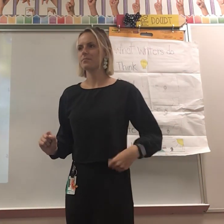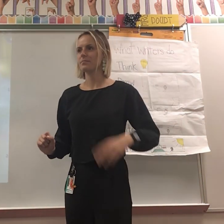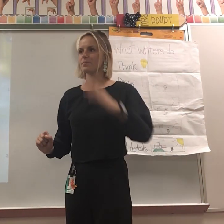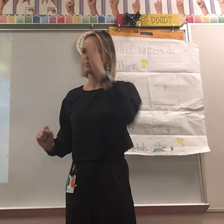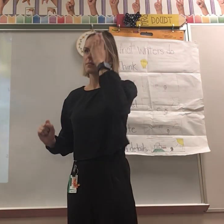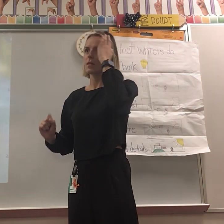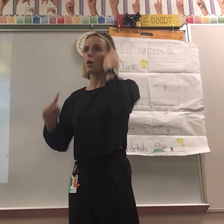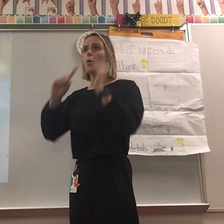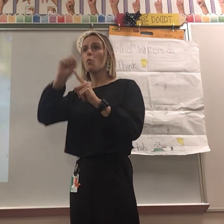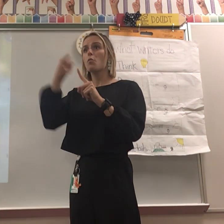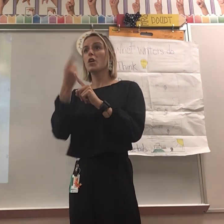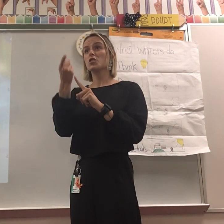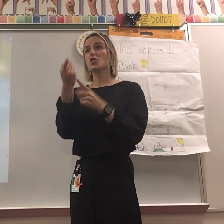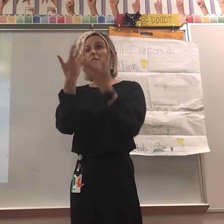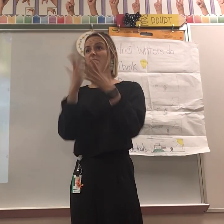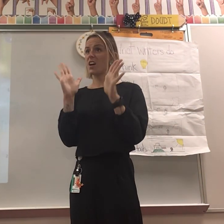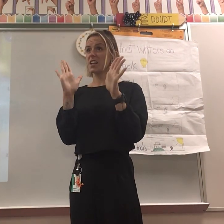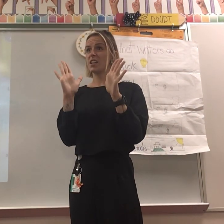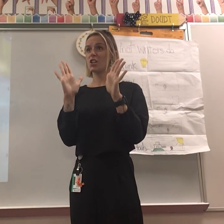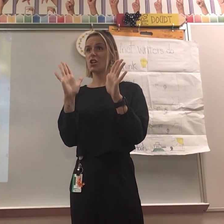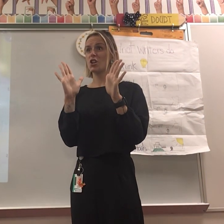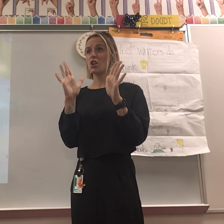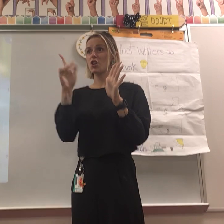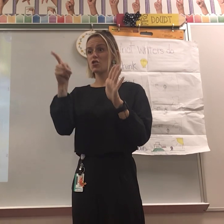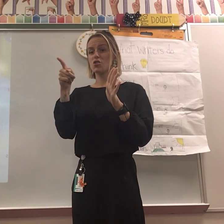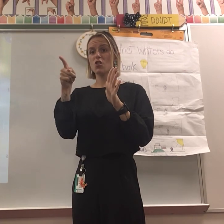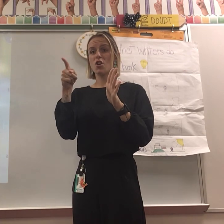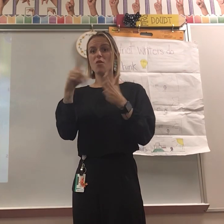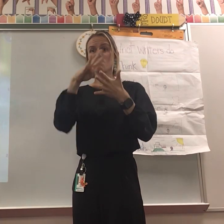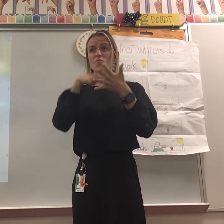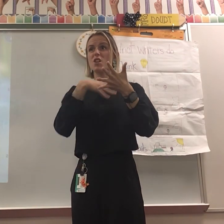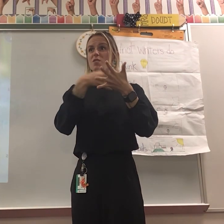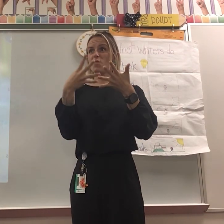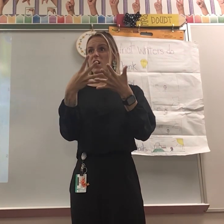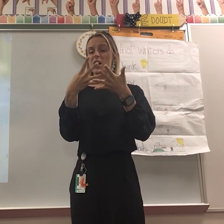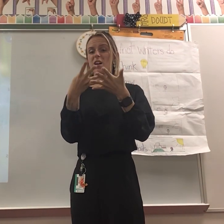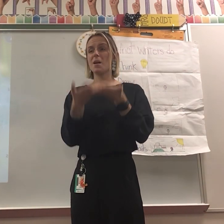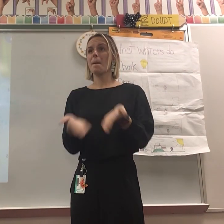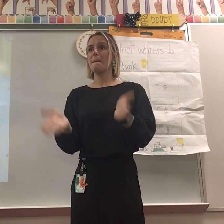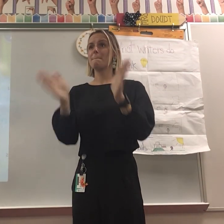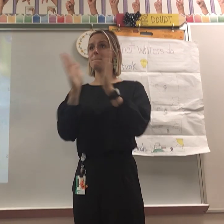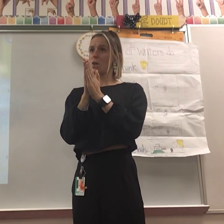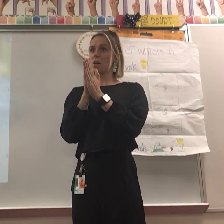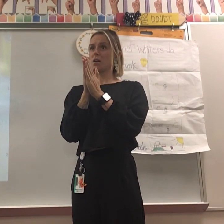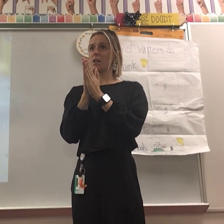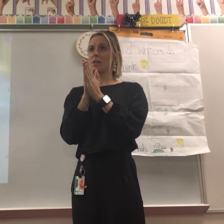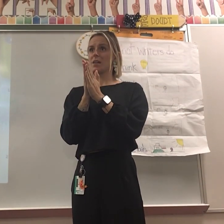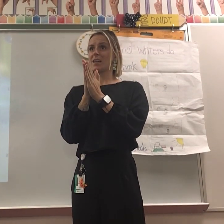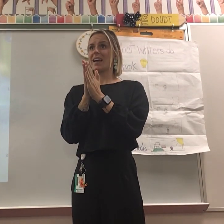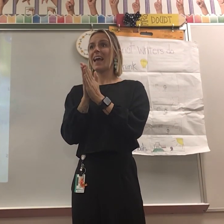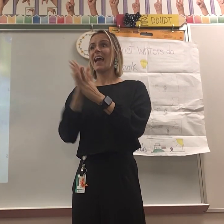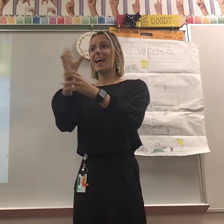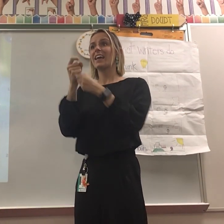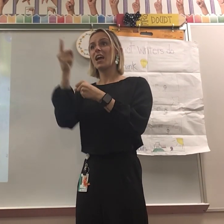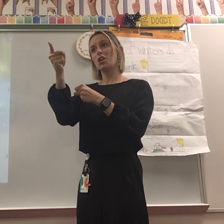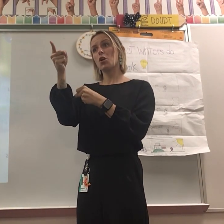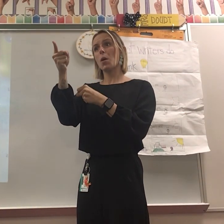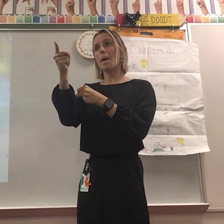So when you're done, go ahead and close your graph. Put your papers inside and have your magnetic book out. I want you to open up to